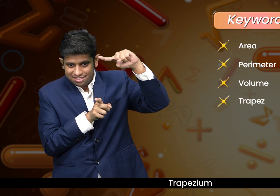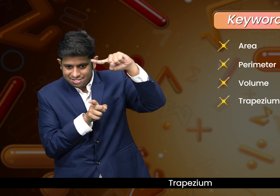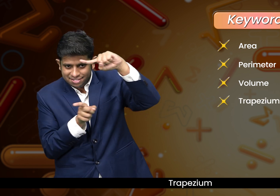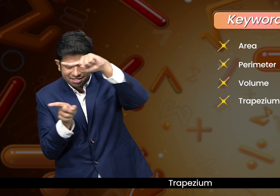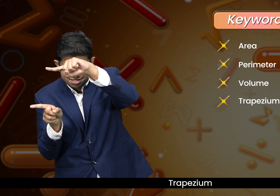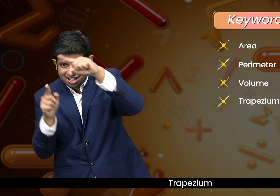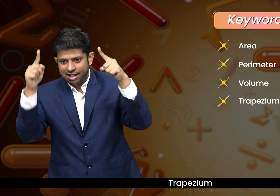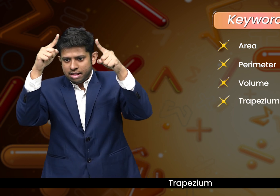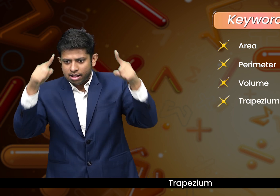trapezium,